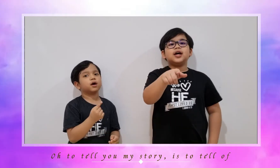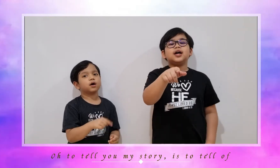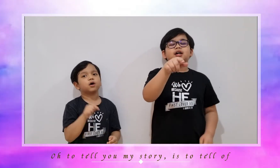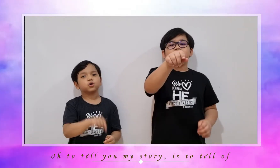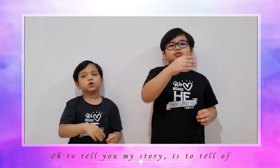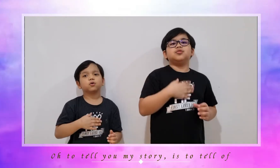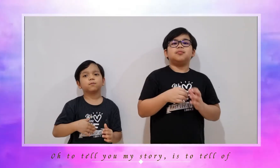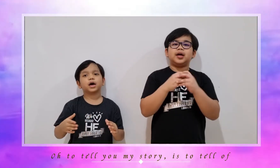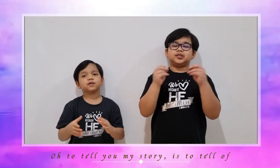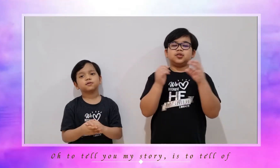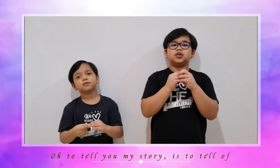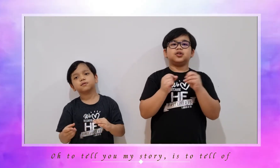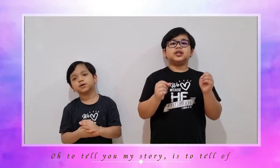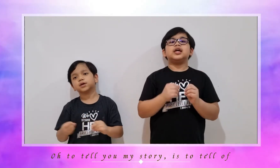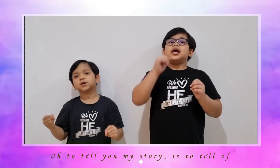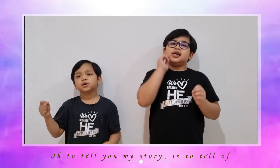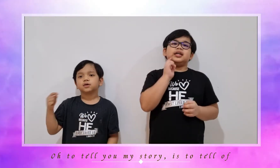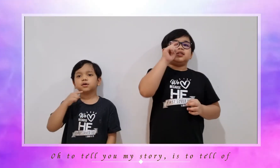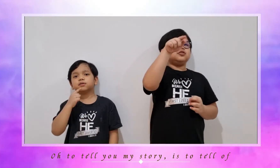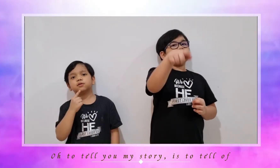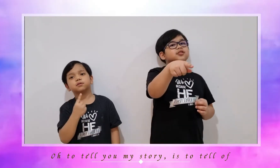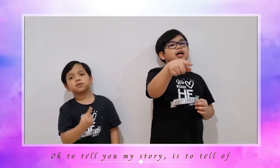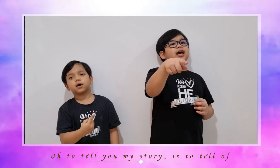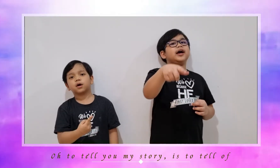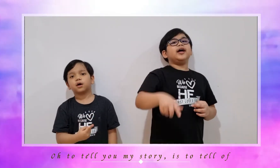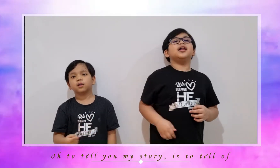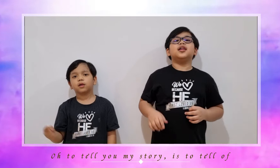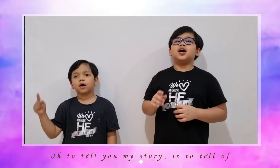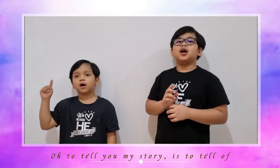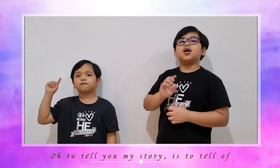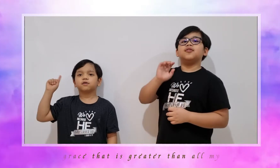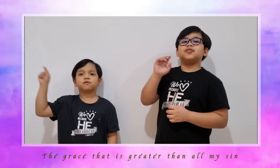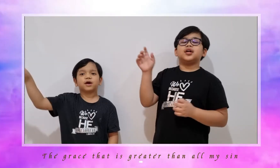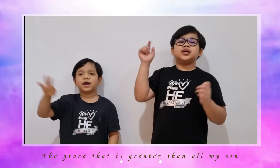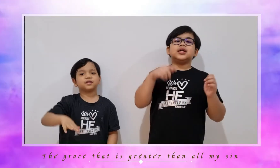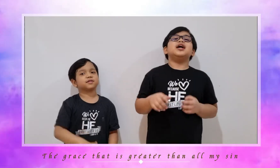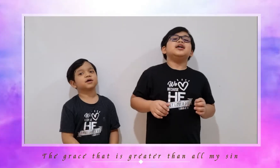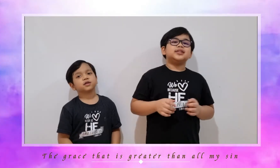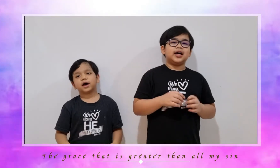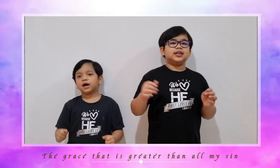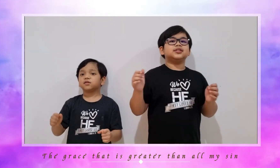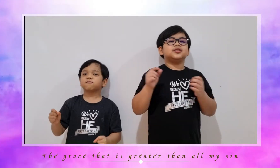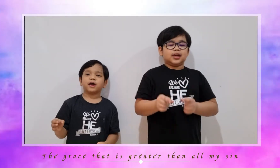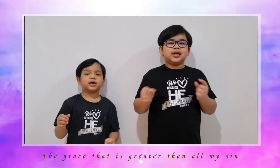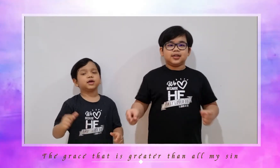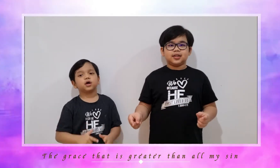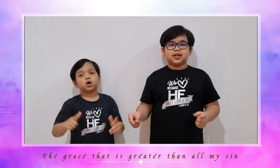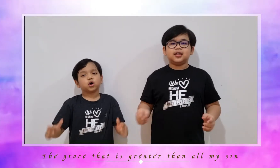tell you my story Is to tell of you the grace that is greater